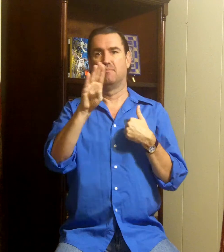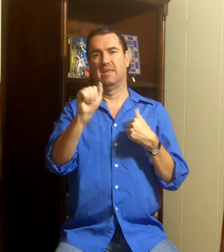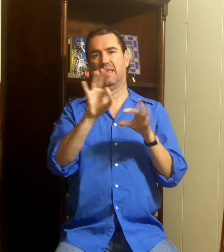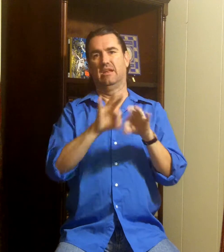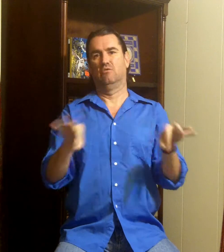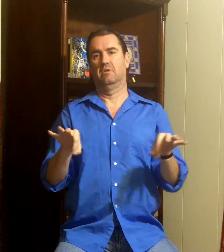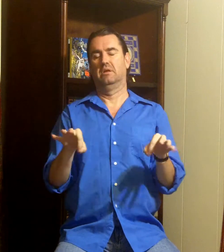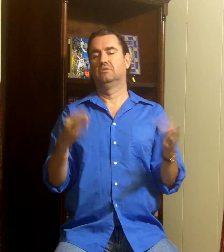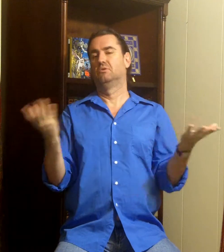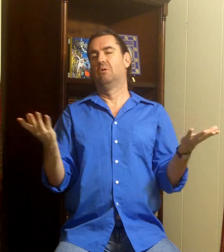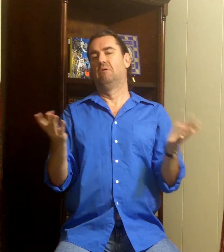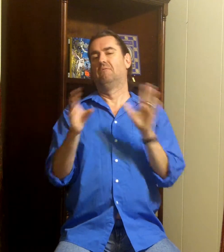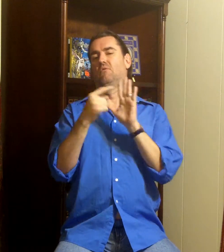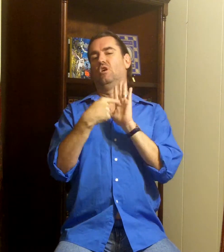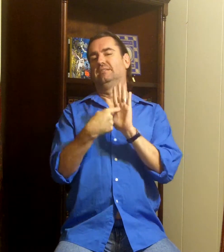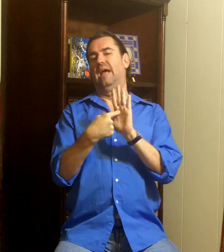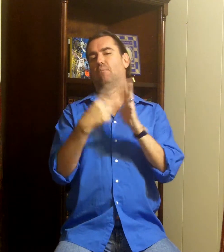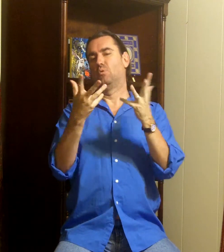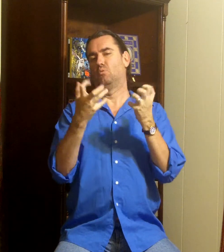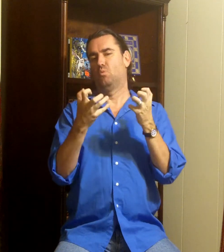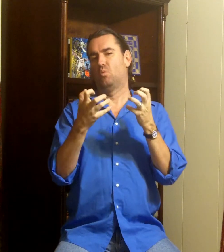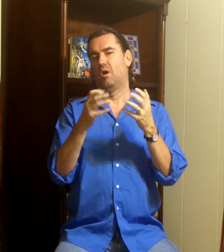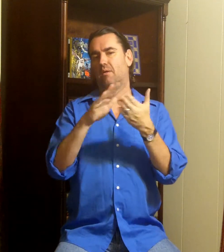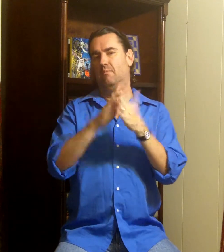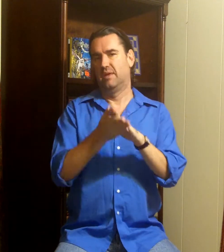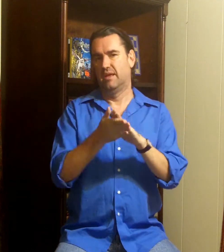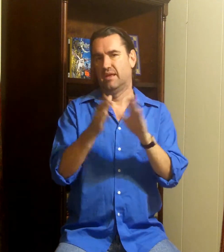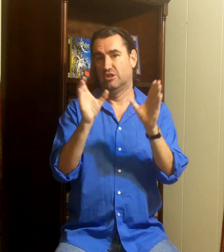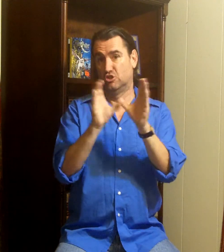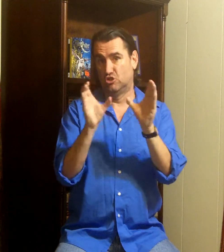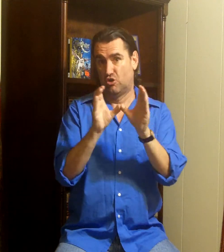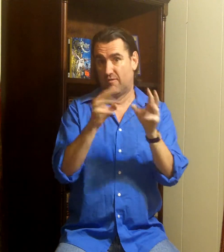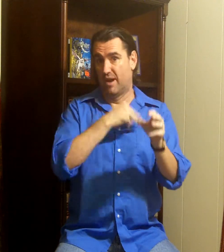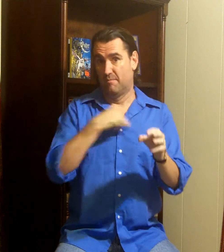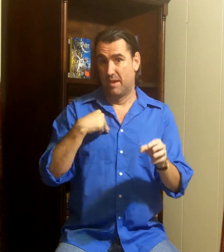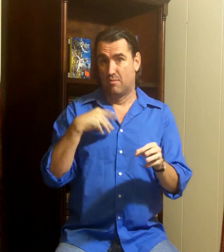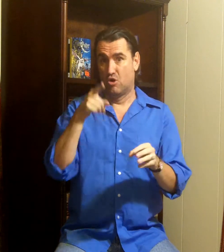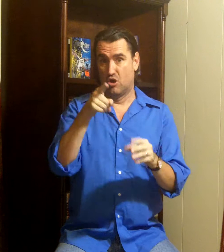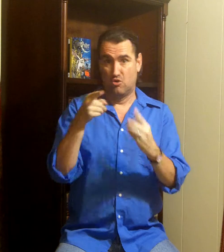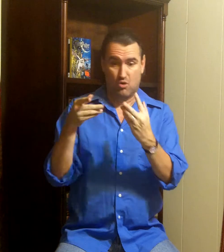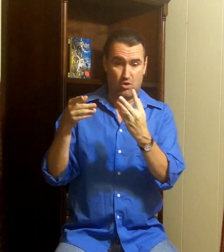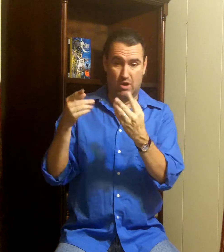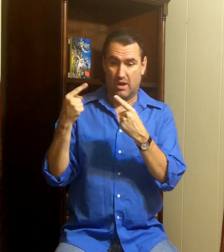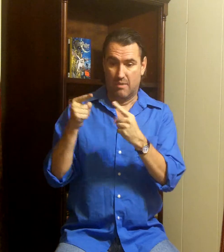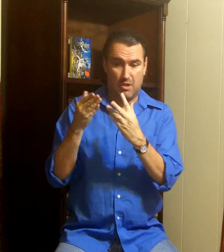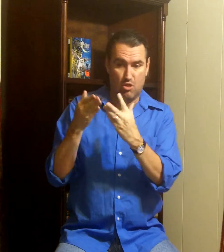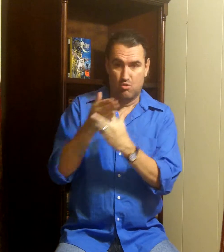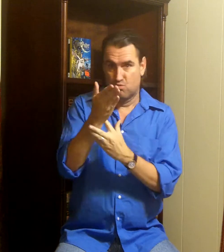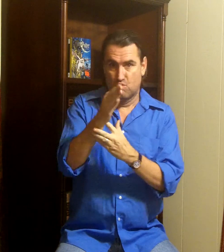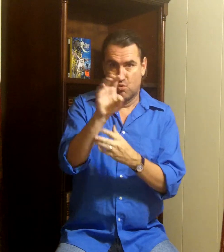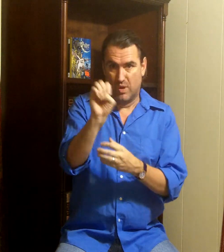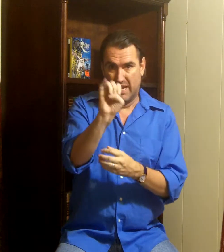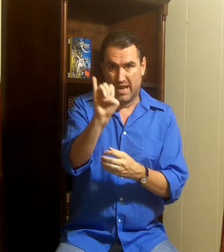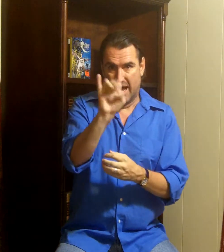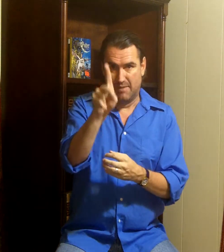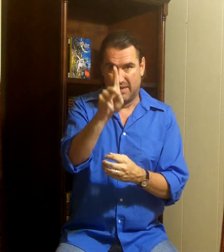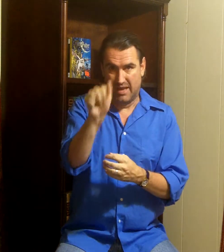be a certified member and you are coming through the EIPA route. If you take